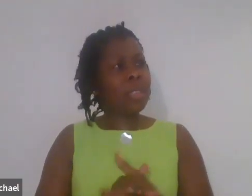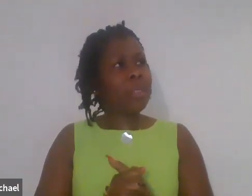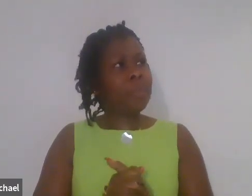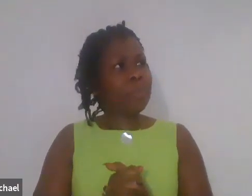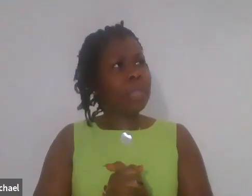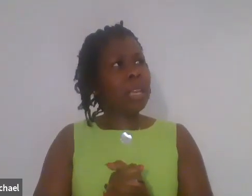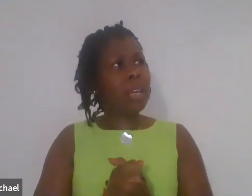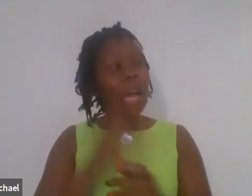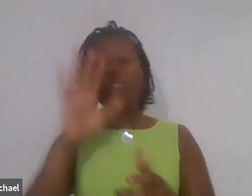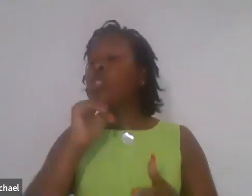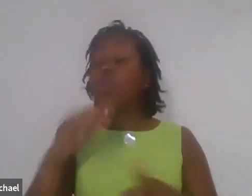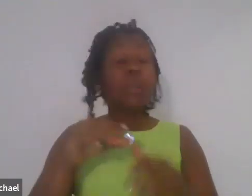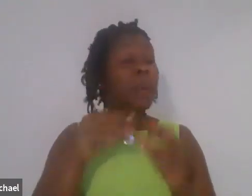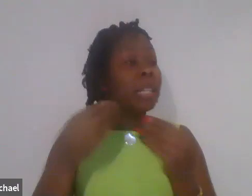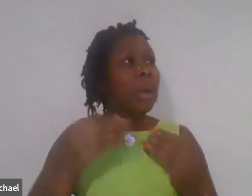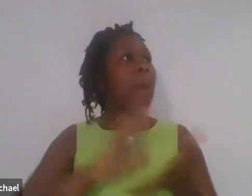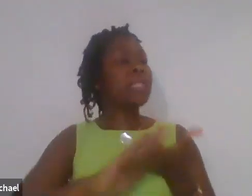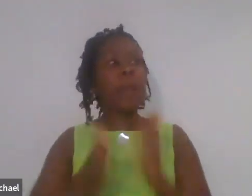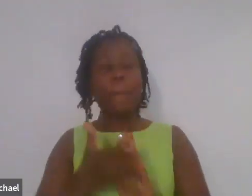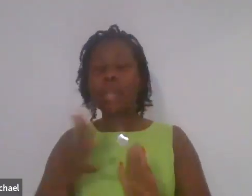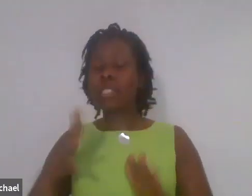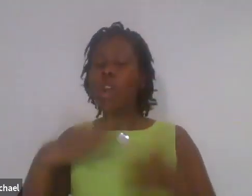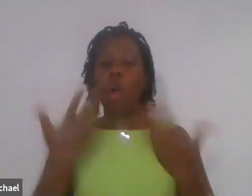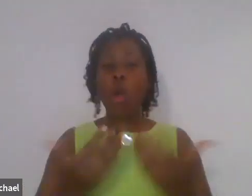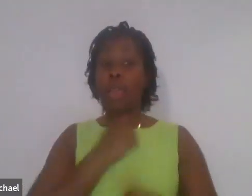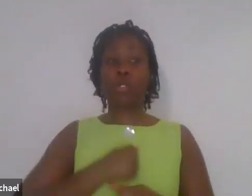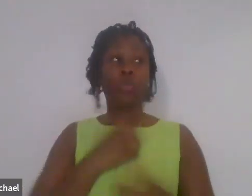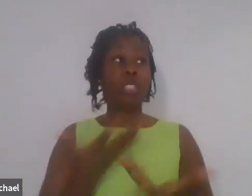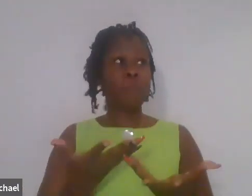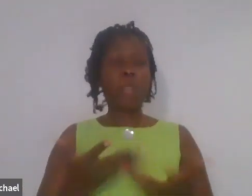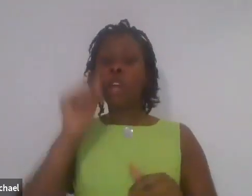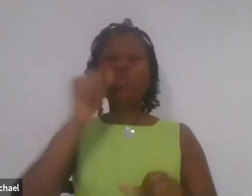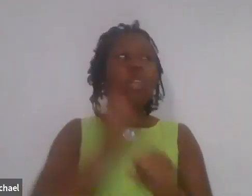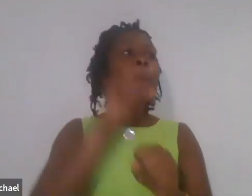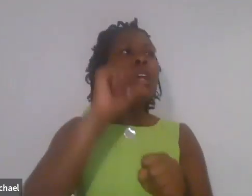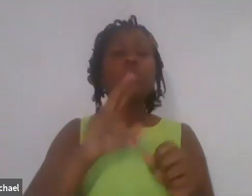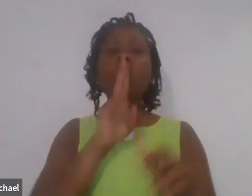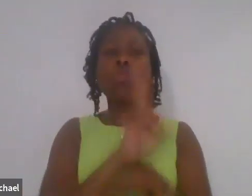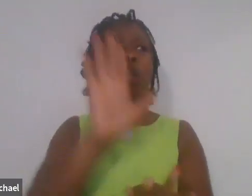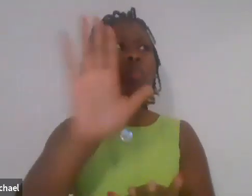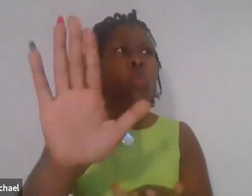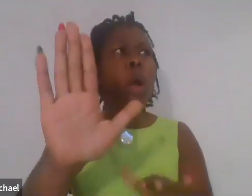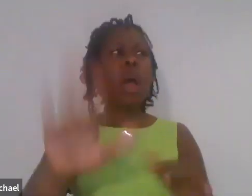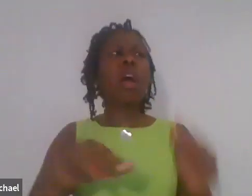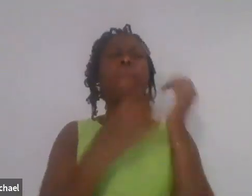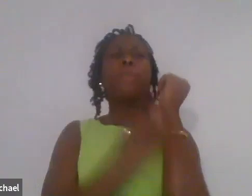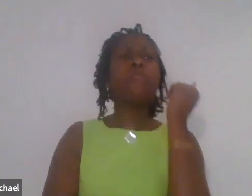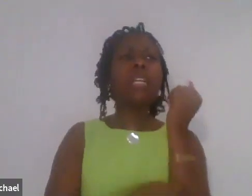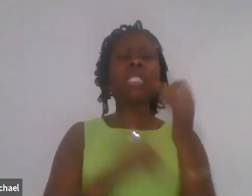I don't use my disability as an excuse. You are so they not who say So you should you not use are very